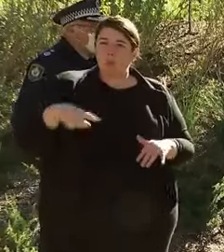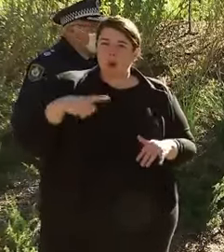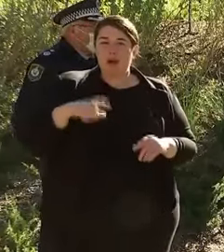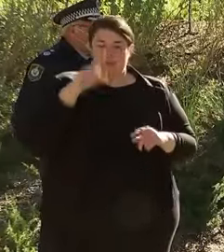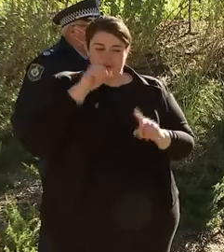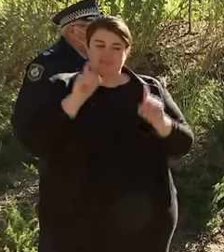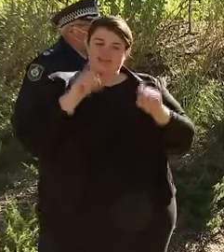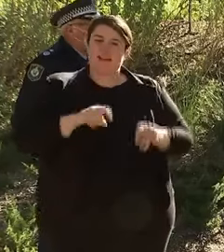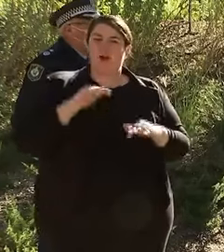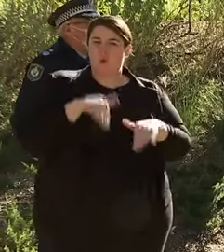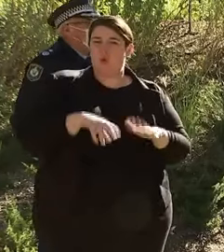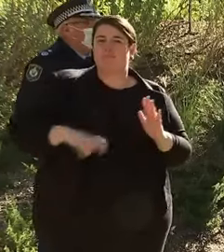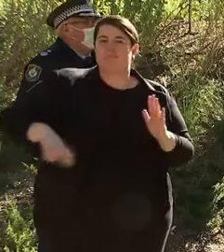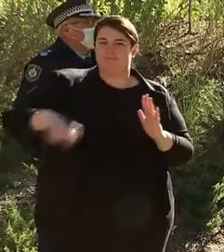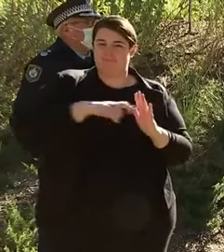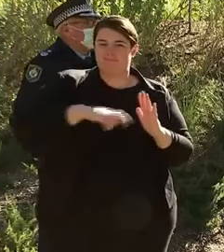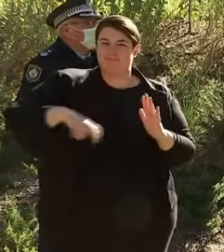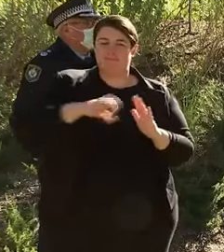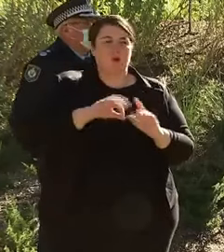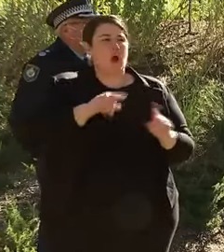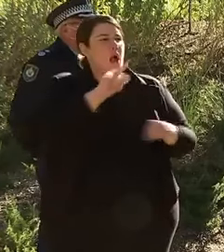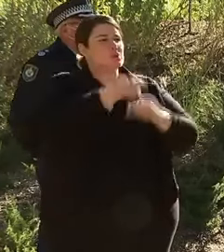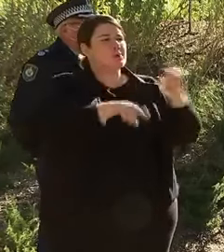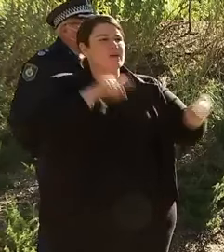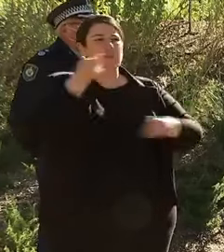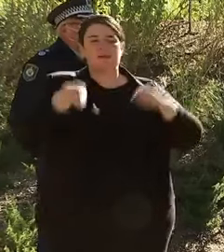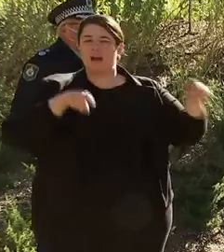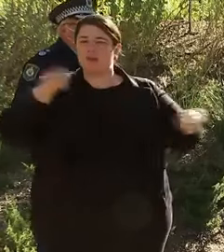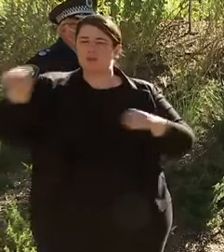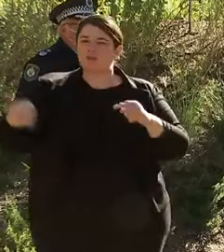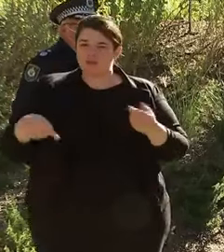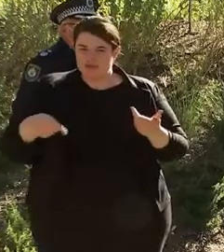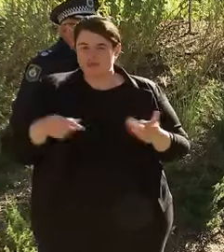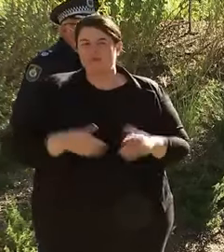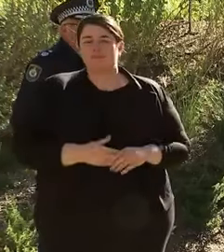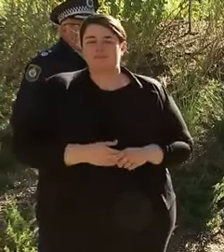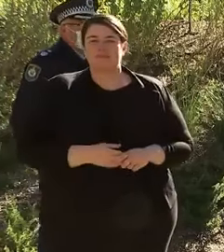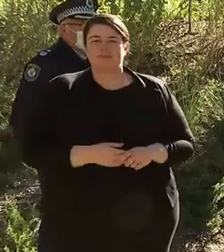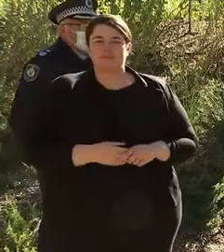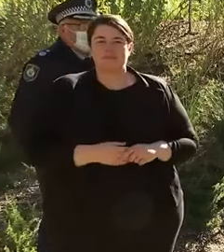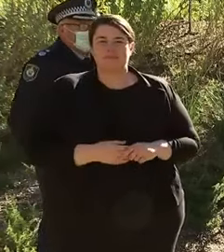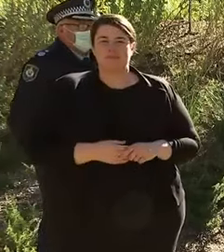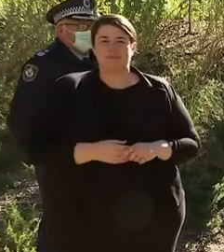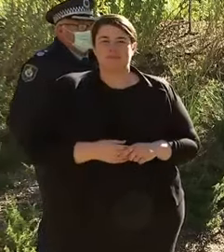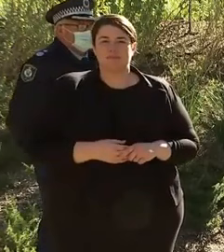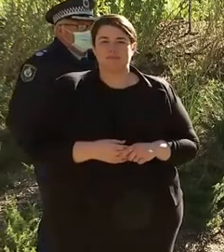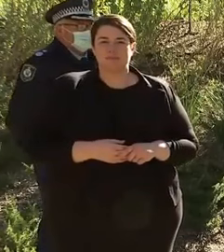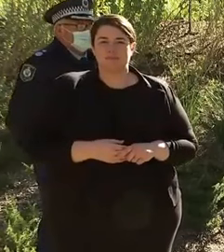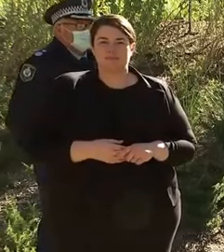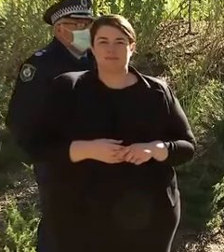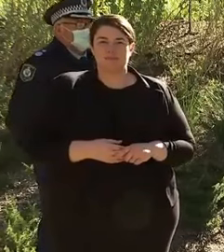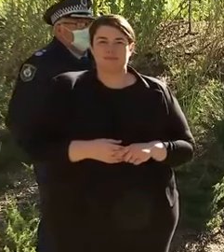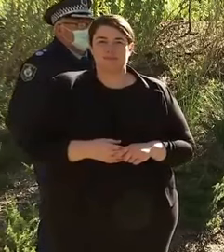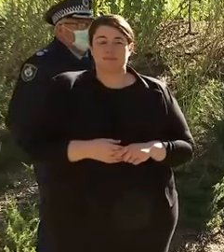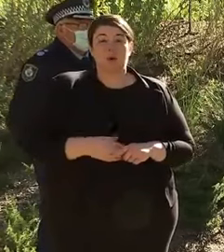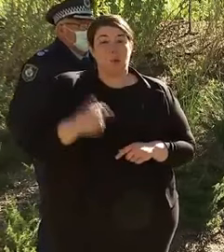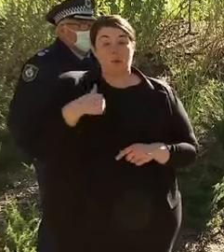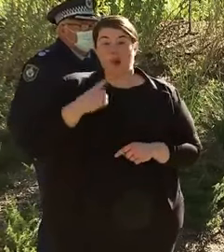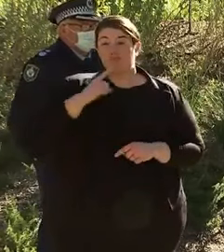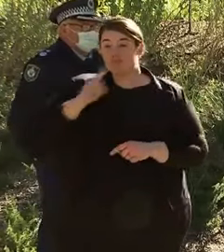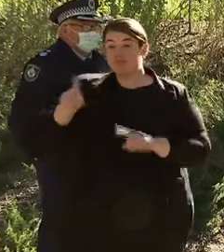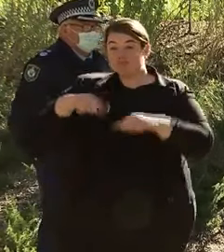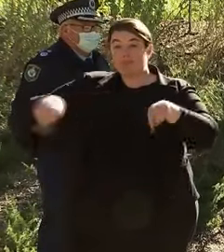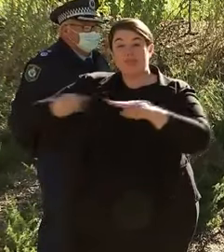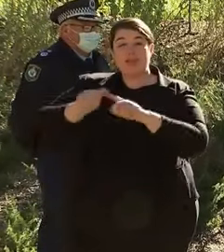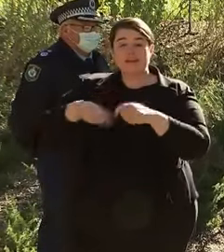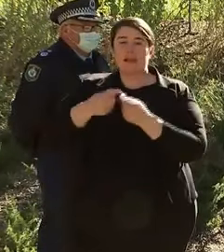generating infectious people in the community and large exposure lists, obviously brought some, I believe, happiness to them.